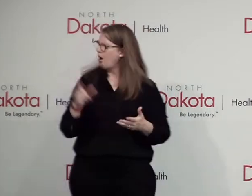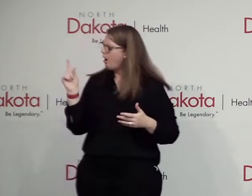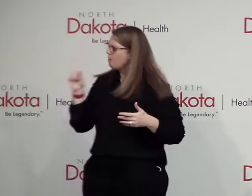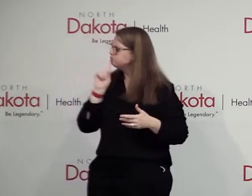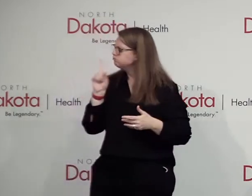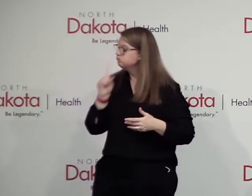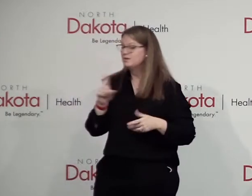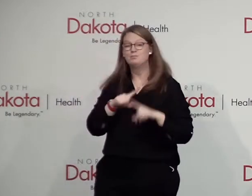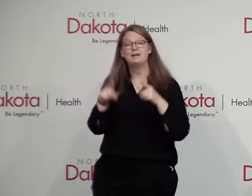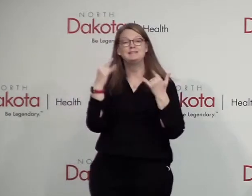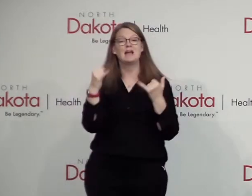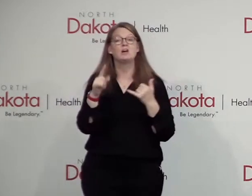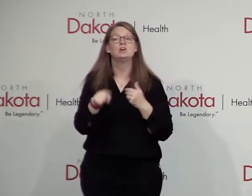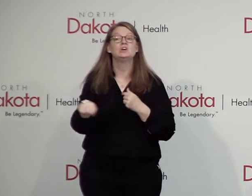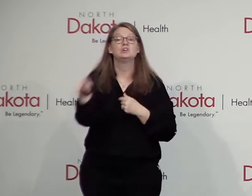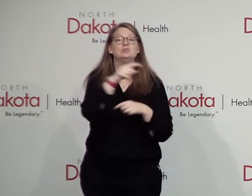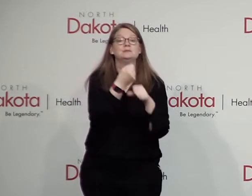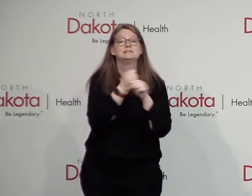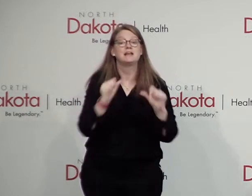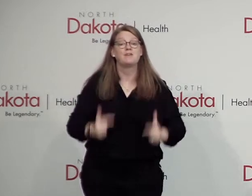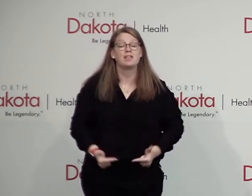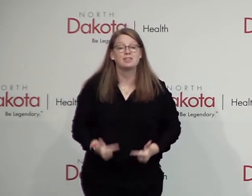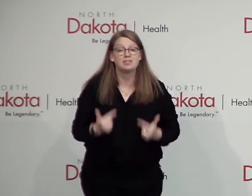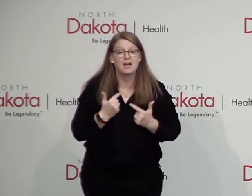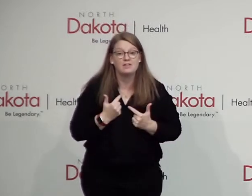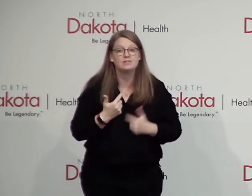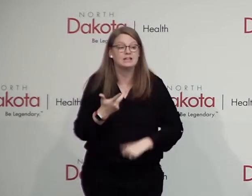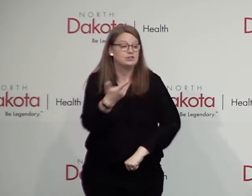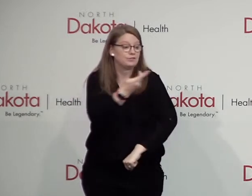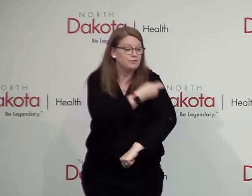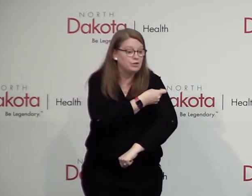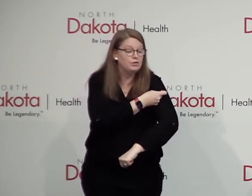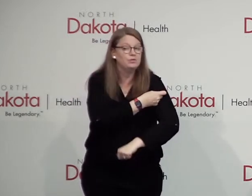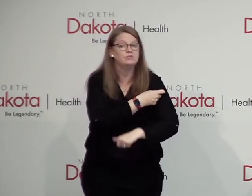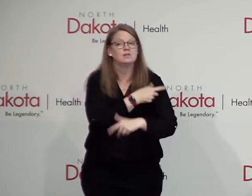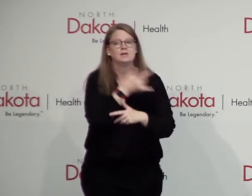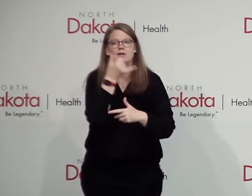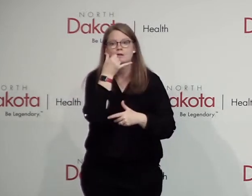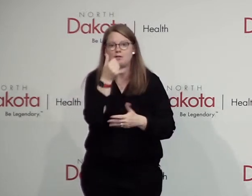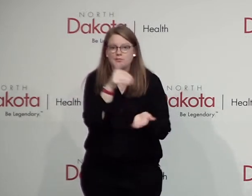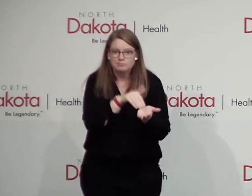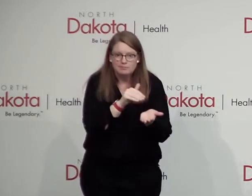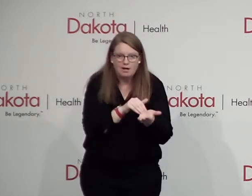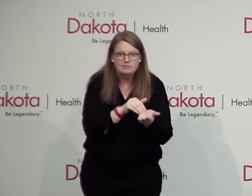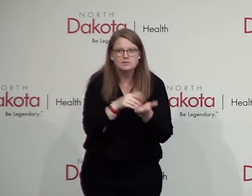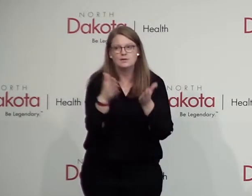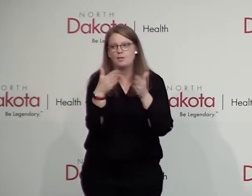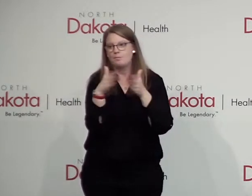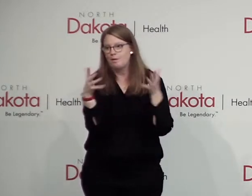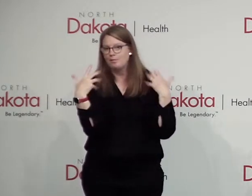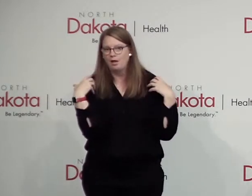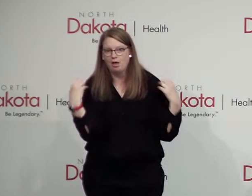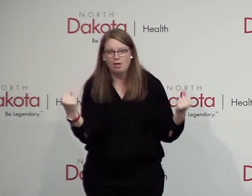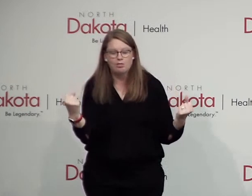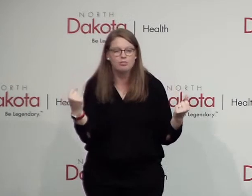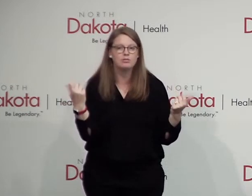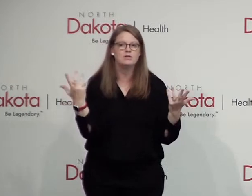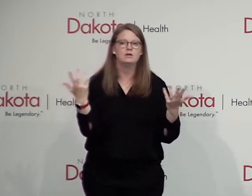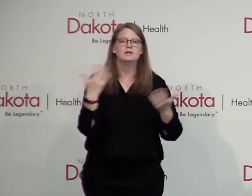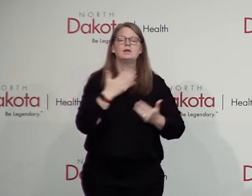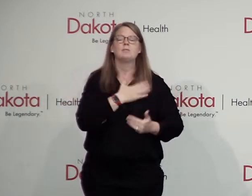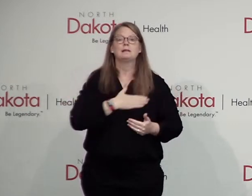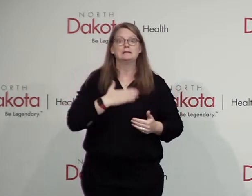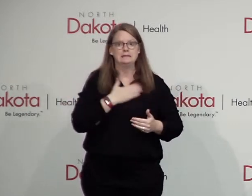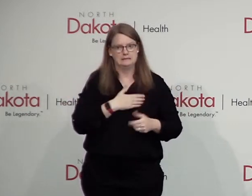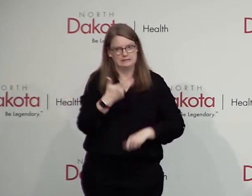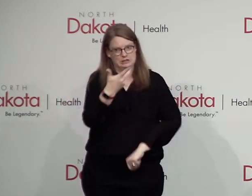shot. Please call your primary care provider, your public health officer, your public health area. Please get your